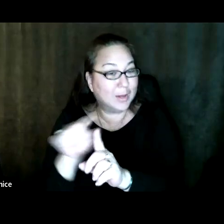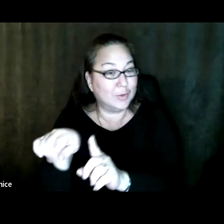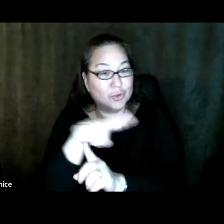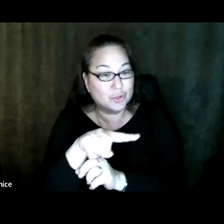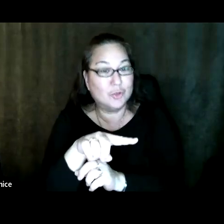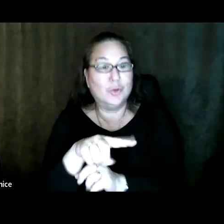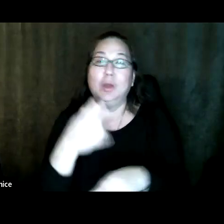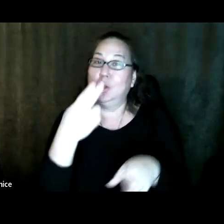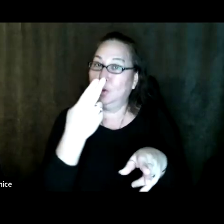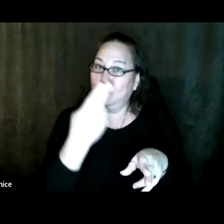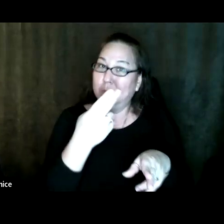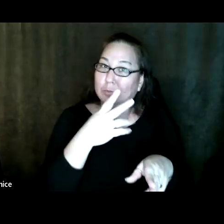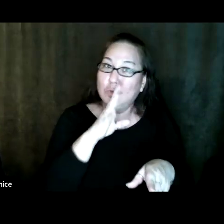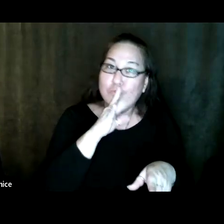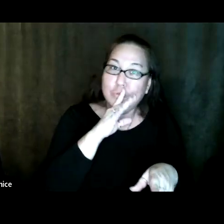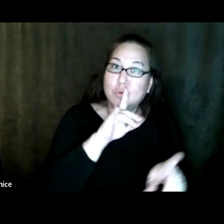our interpreters. Thank you.